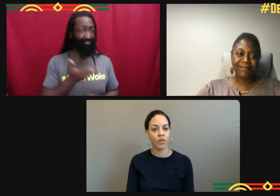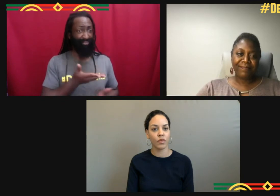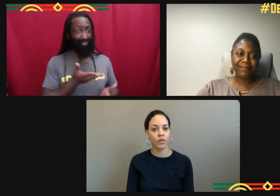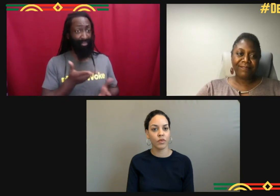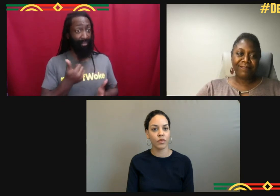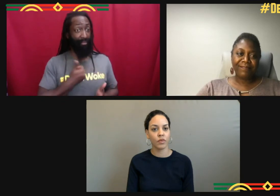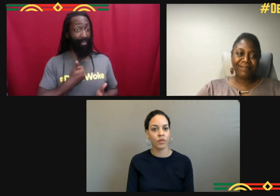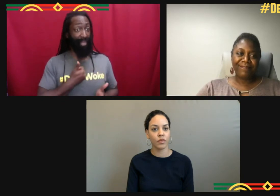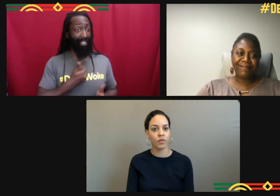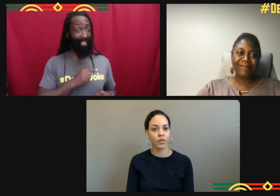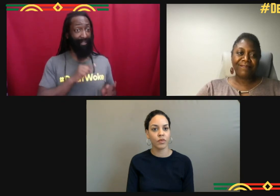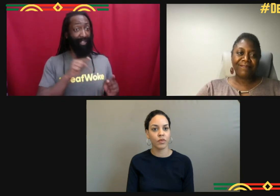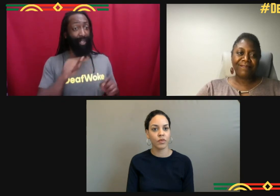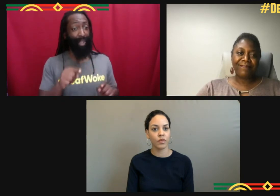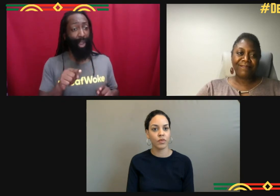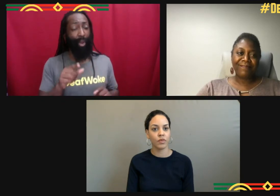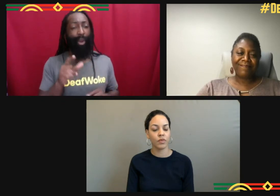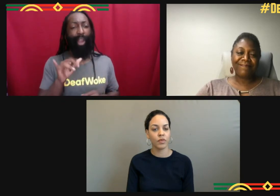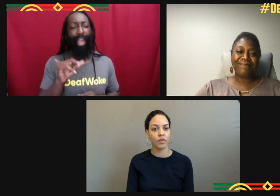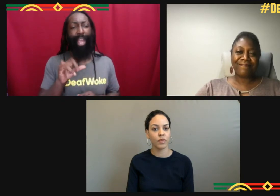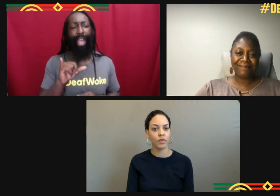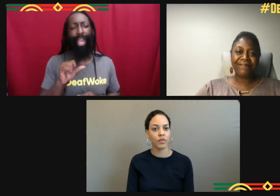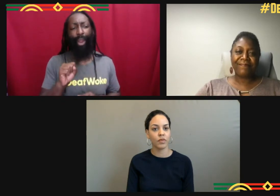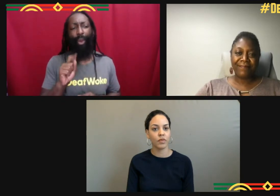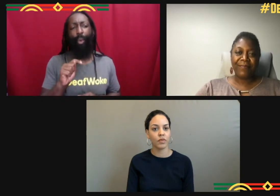Those conferences are,